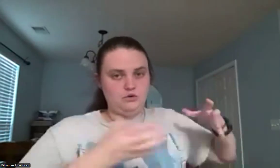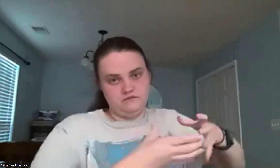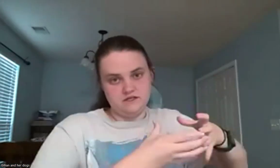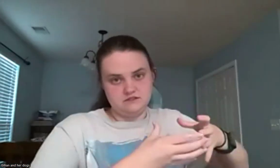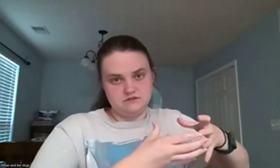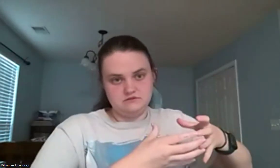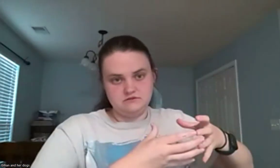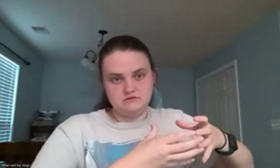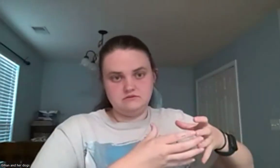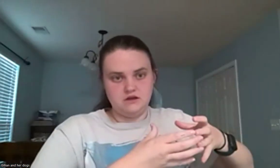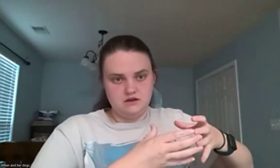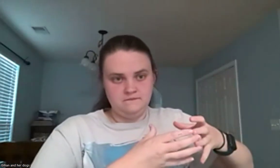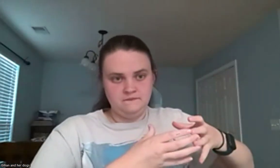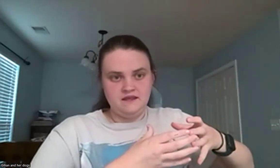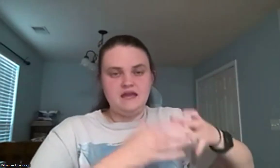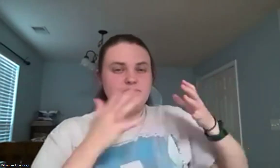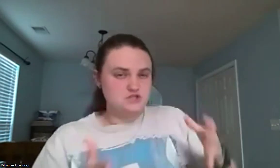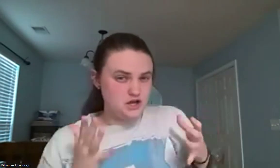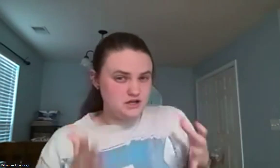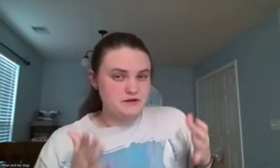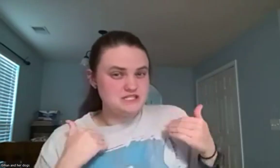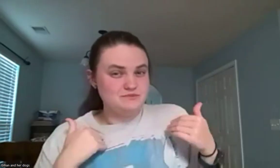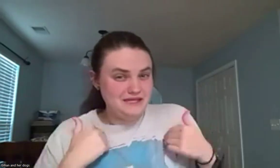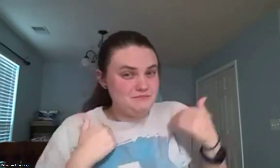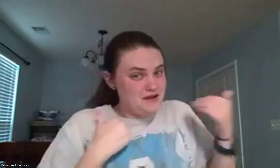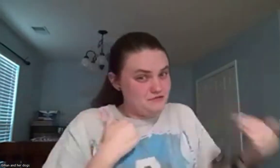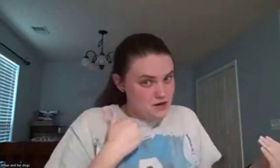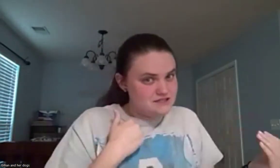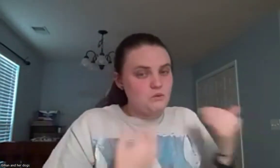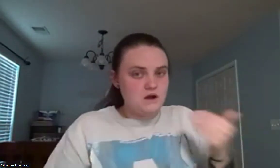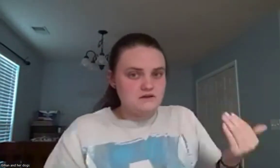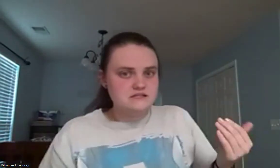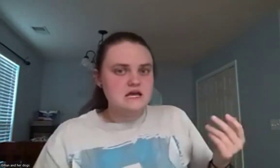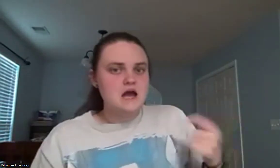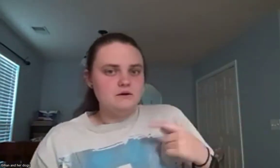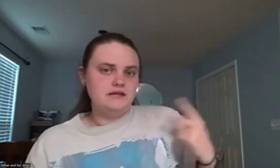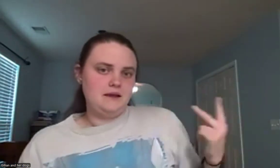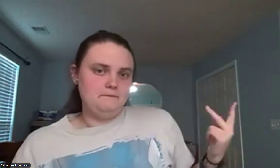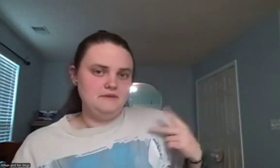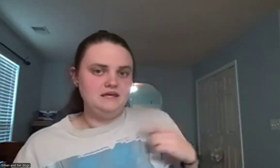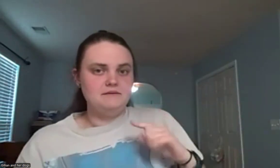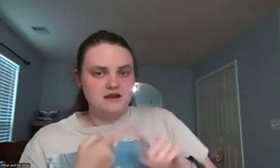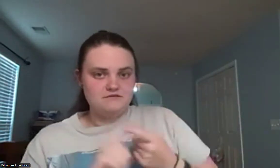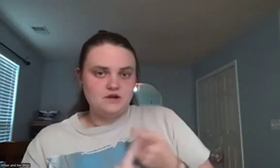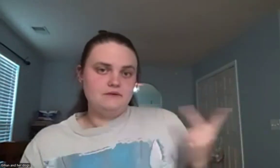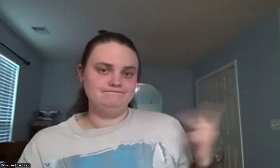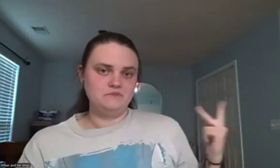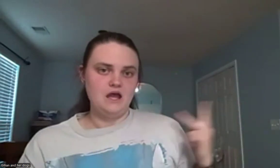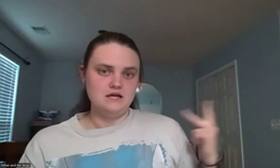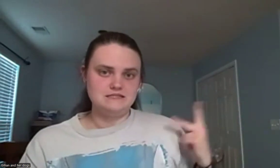of us. Okay. If I was talking about just me and my friend, like one of us, I would be like me and my friend, us. Like